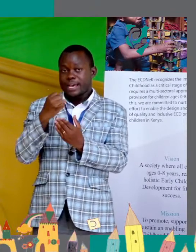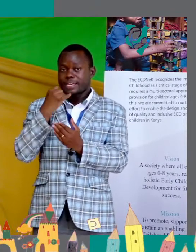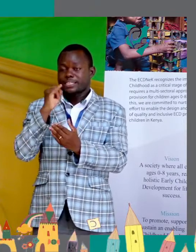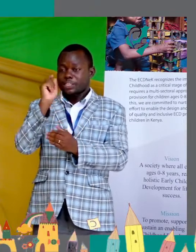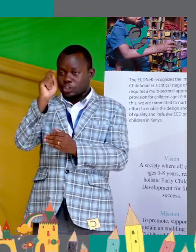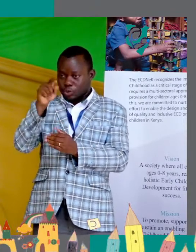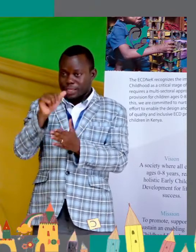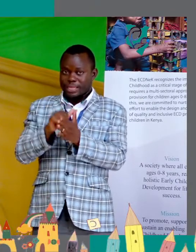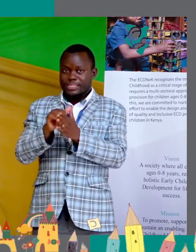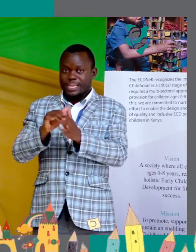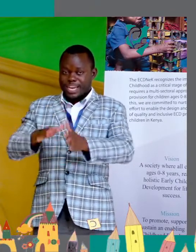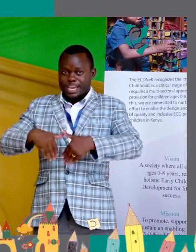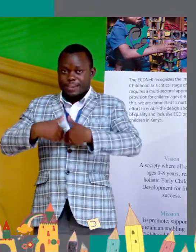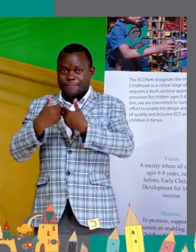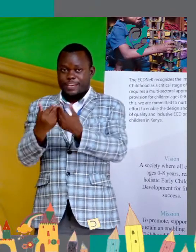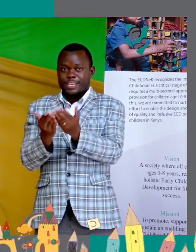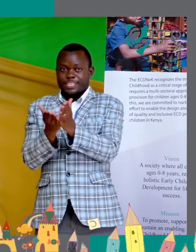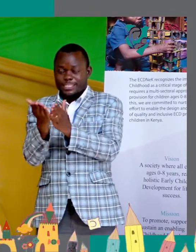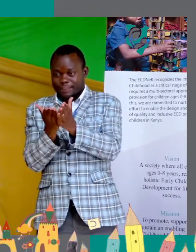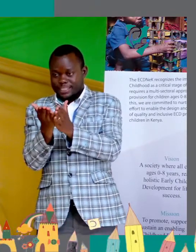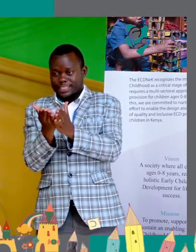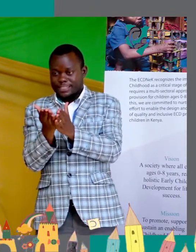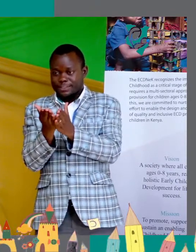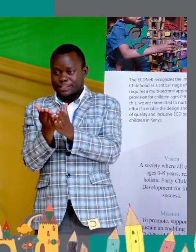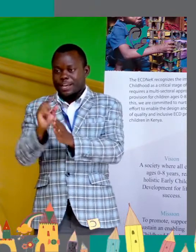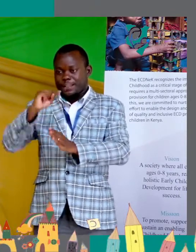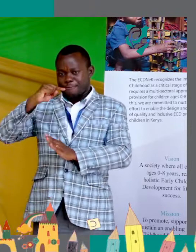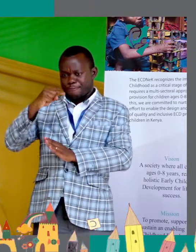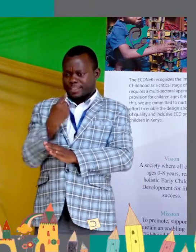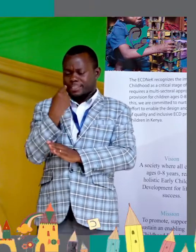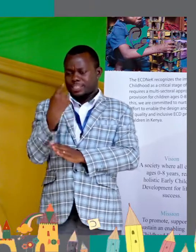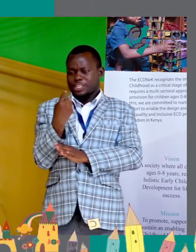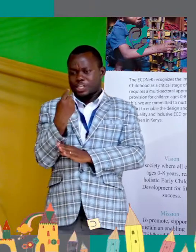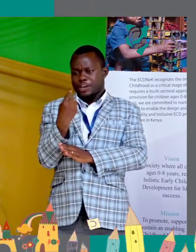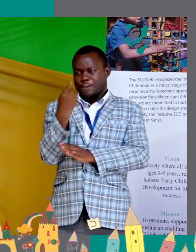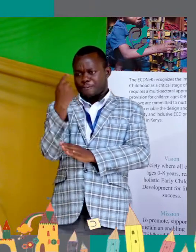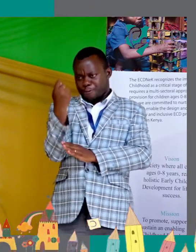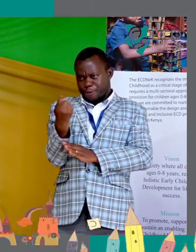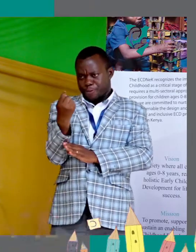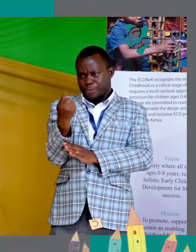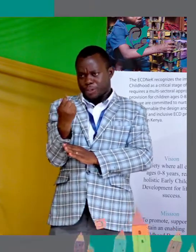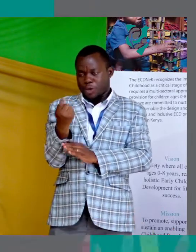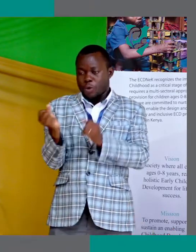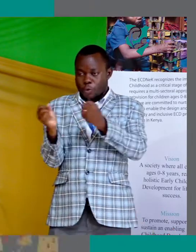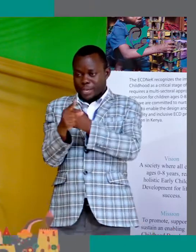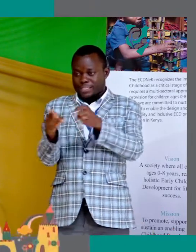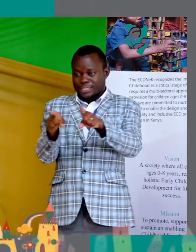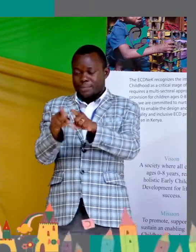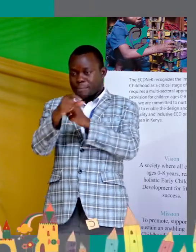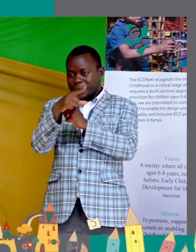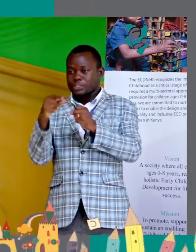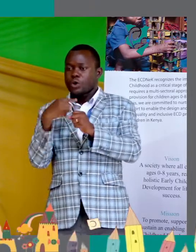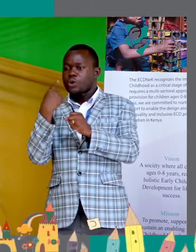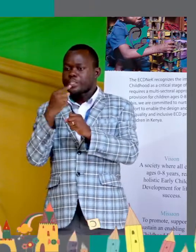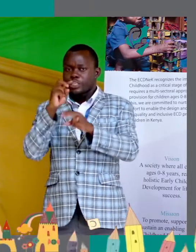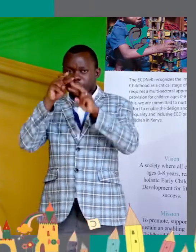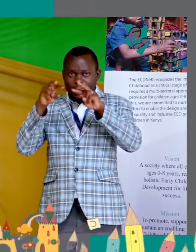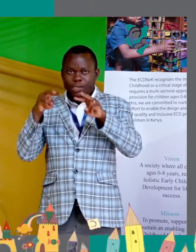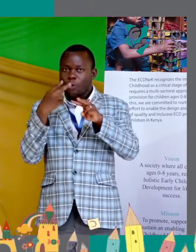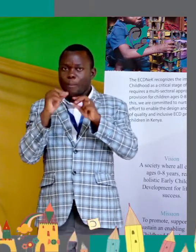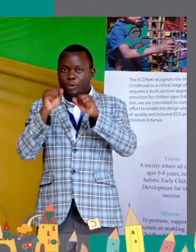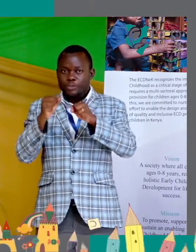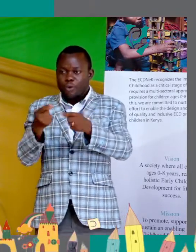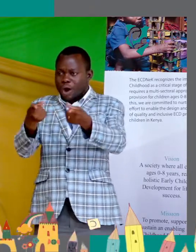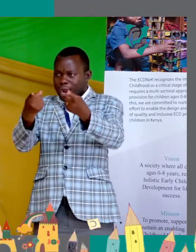of services to COVID response. For the first few weeks or months, everyone was in the lookout, just checking who is it that has come into this